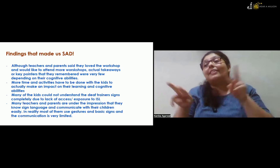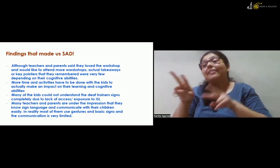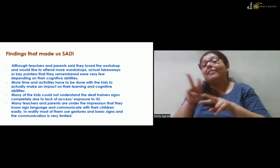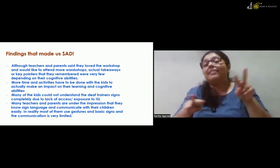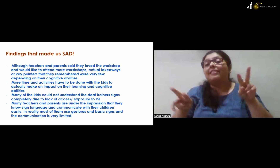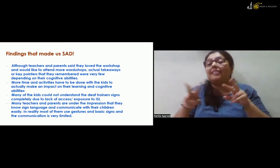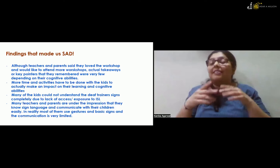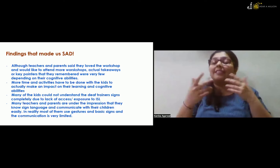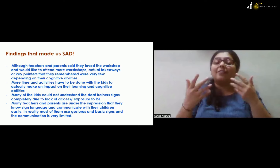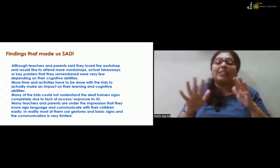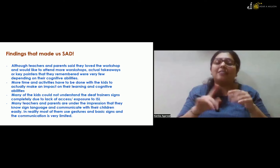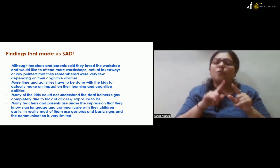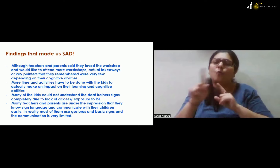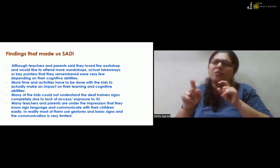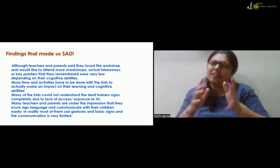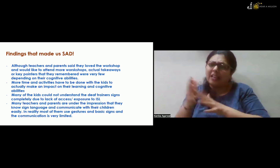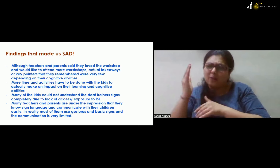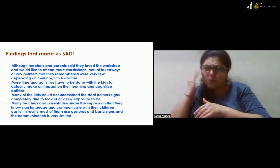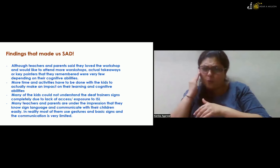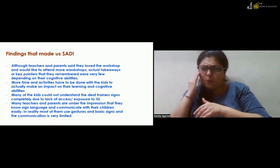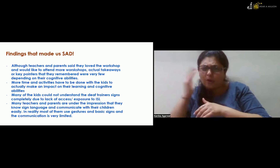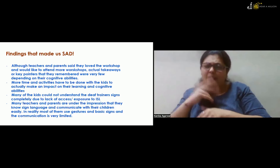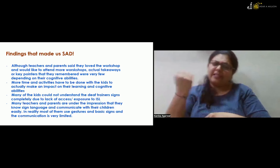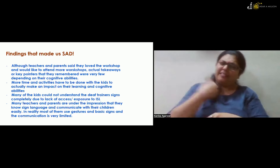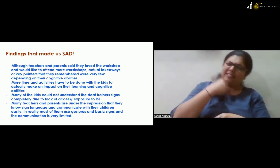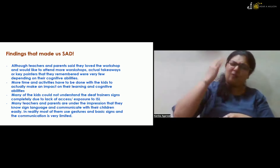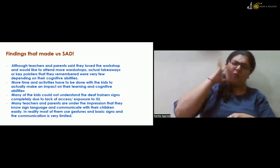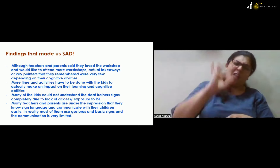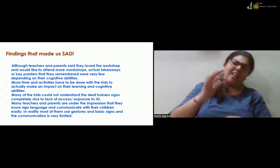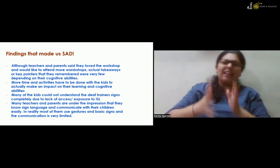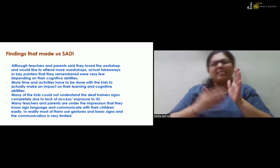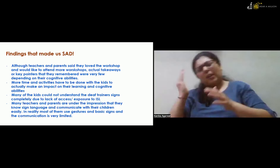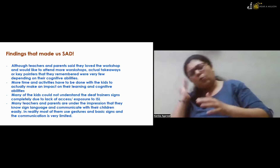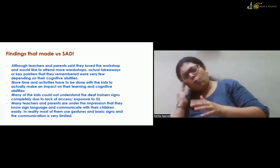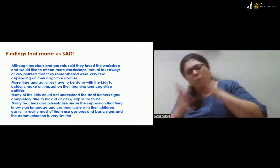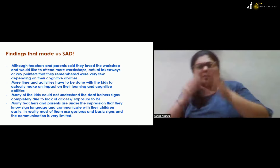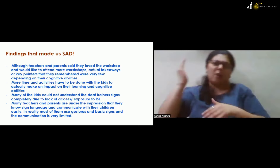to adapt according to both the age groups.